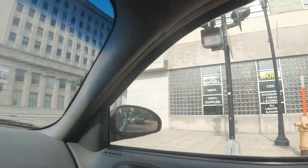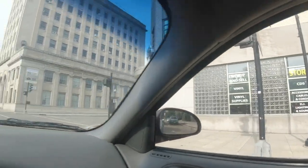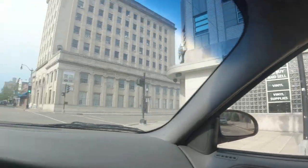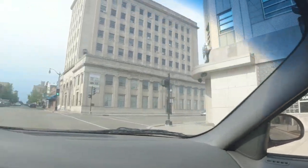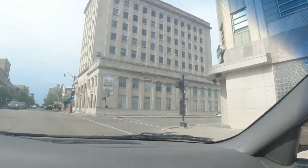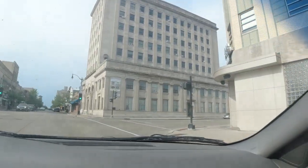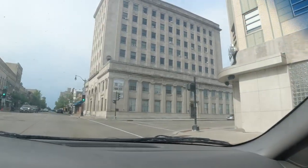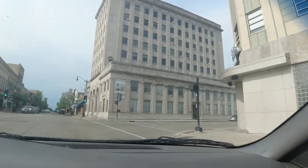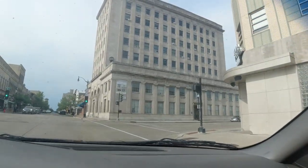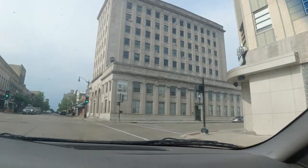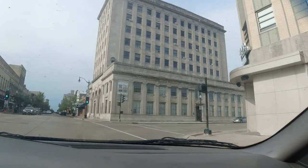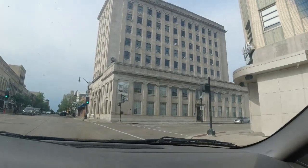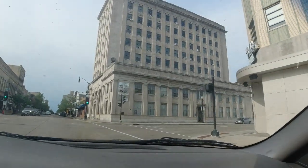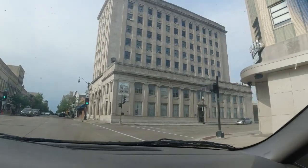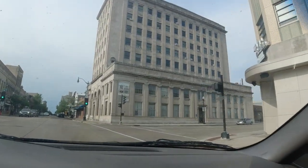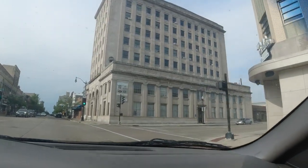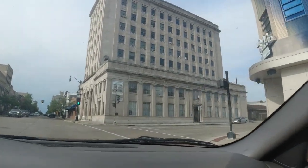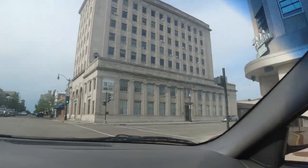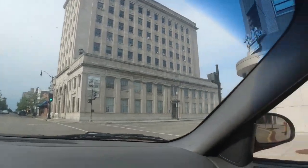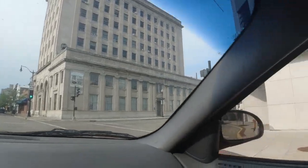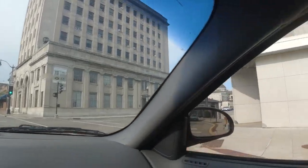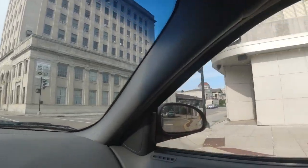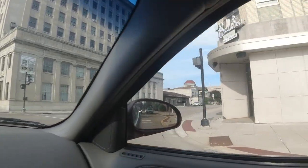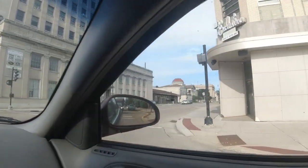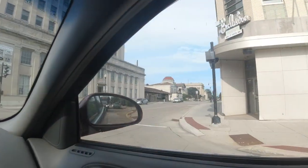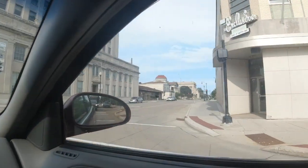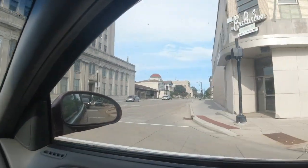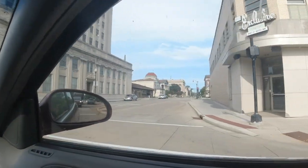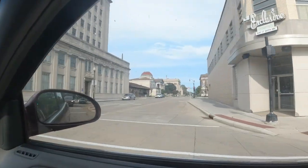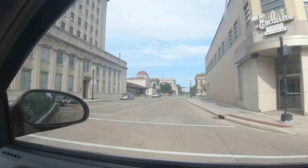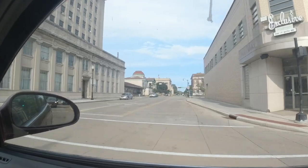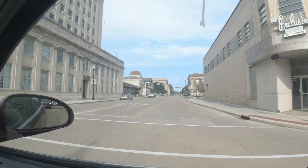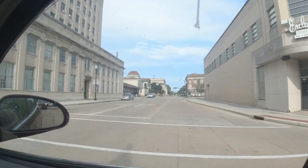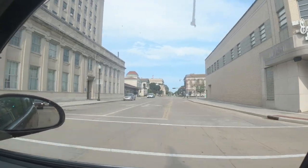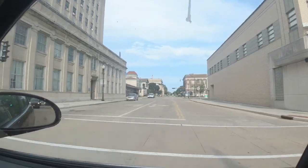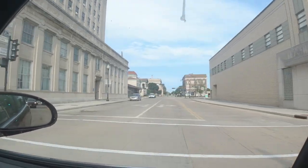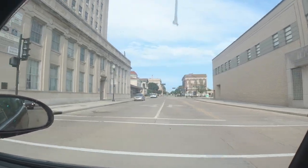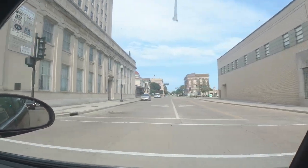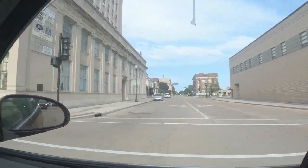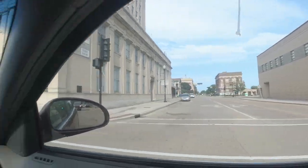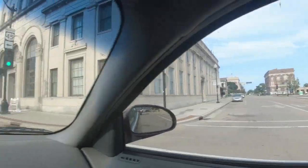Lemonade, pizza, verana, metamona.